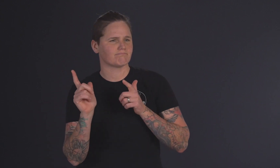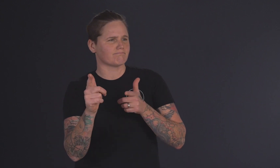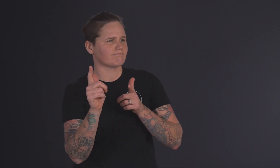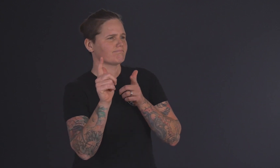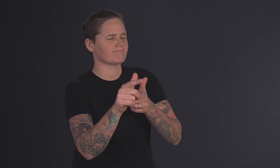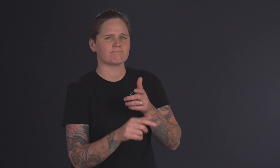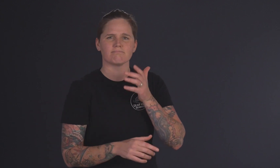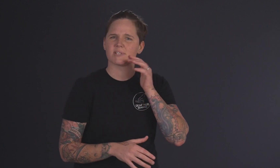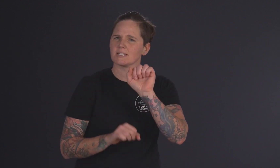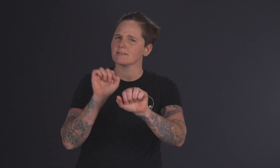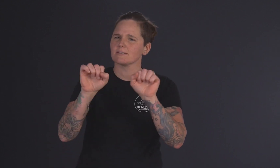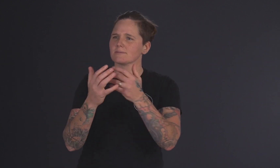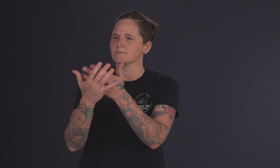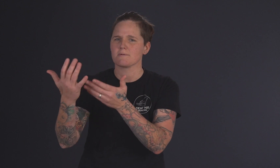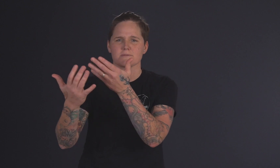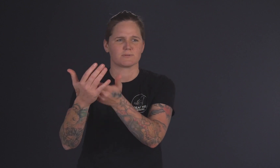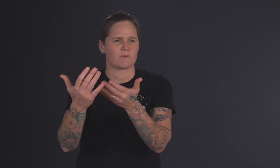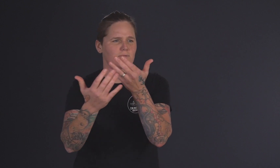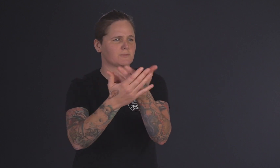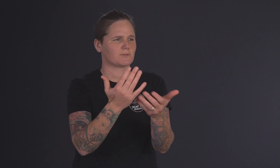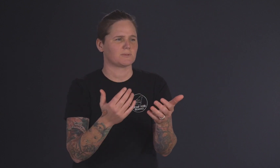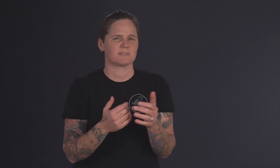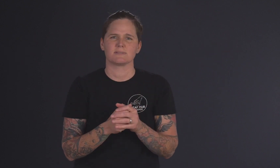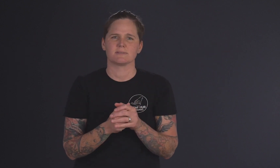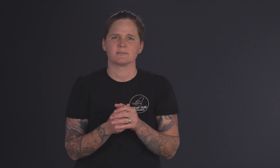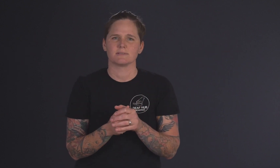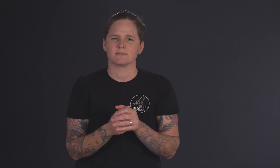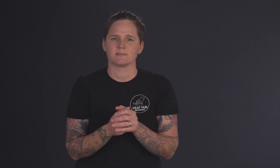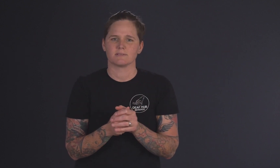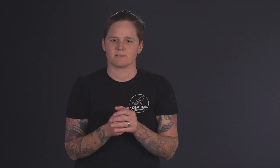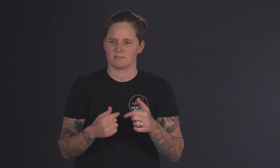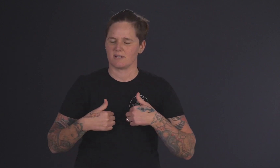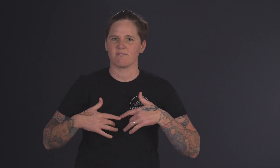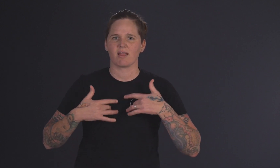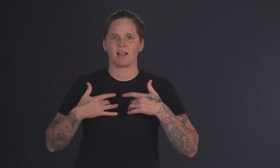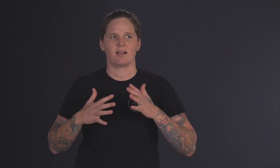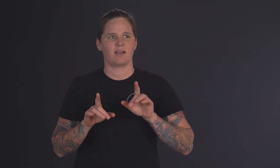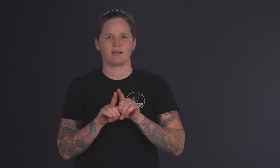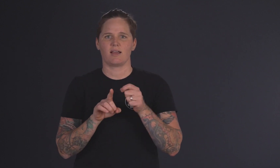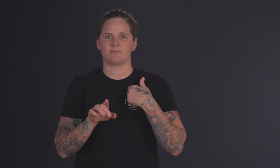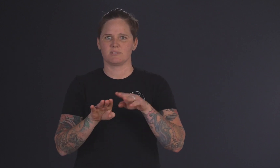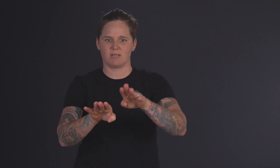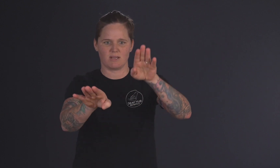During our travels, we heard so many people's stories, and I can't help but feel that as deaf people, we face